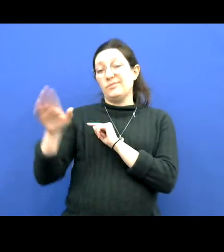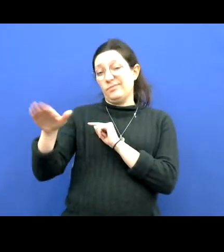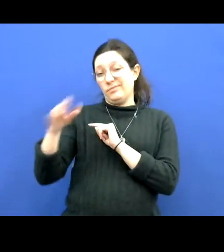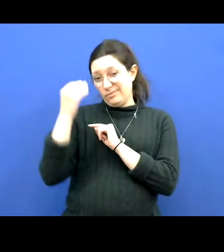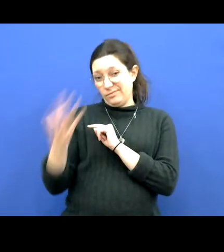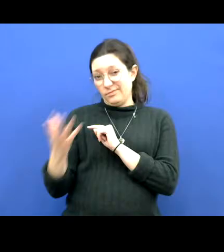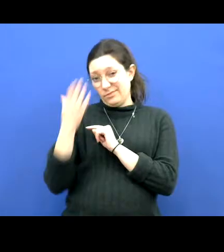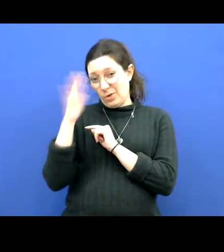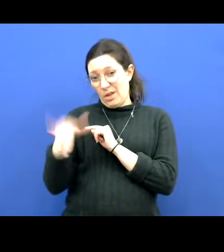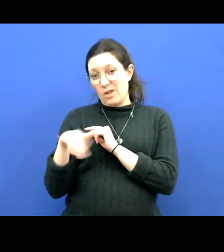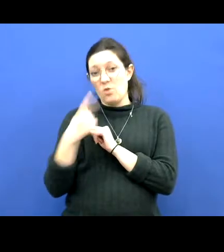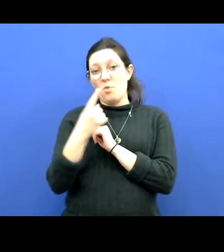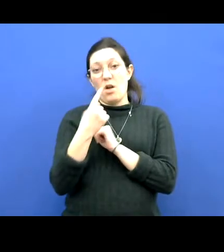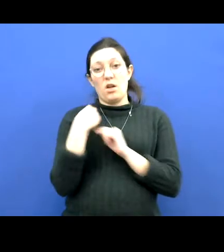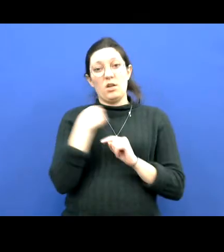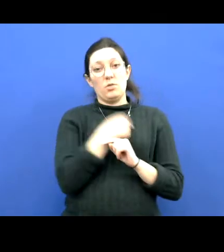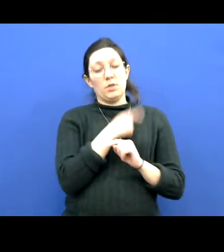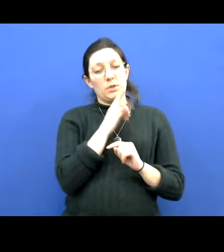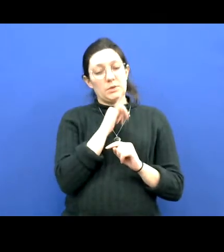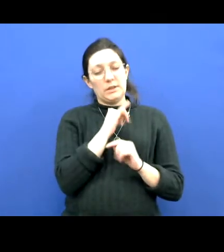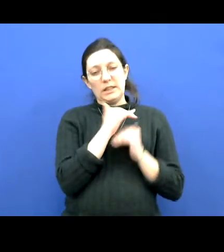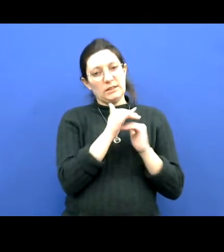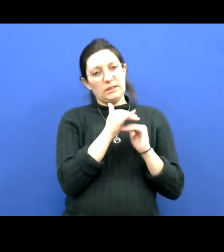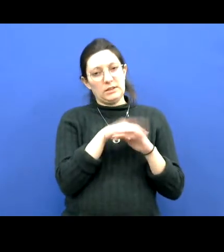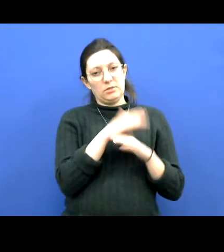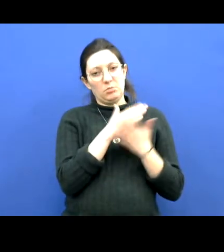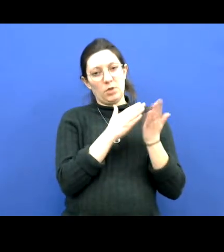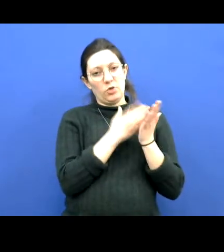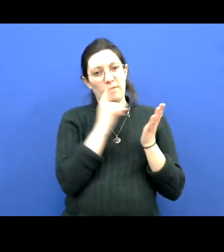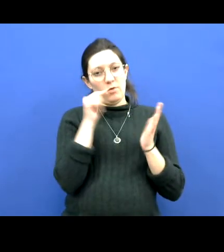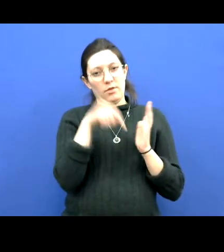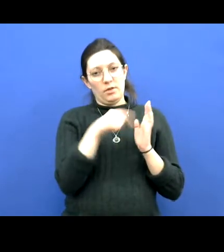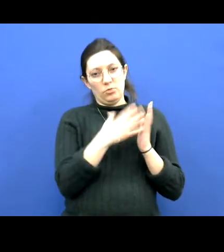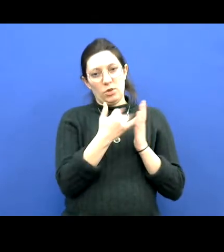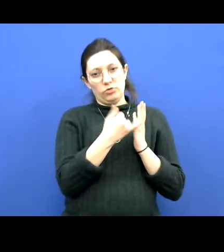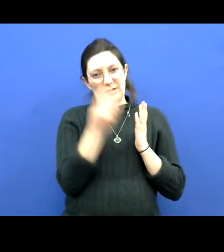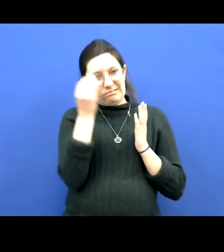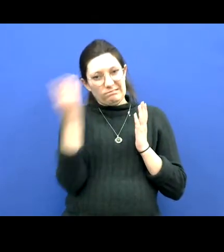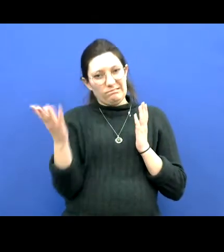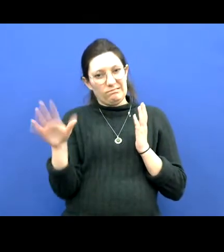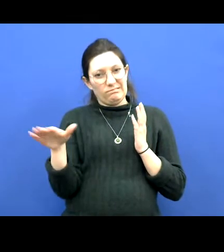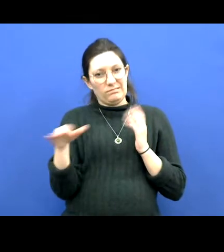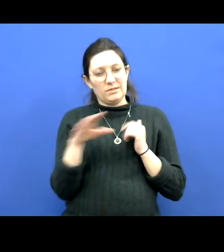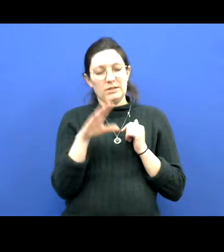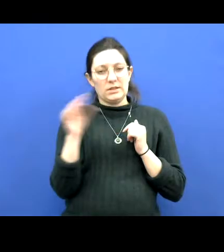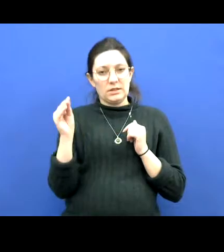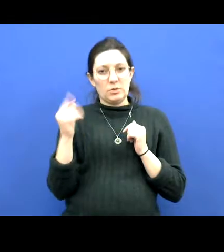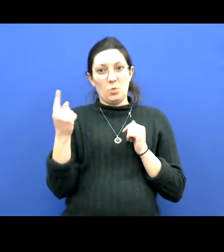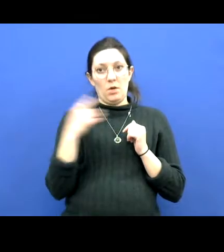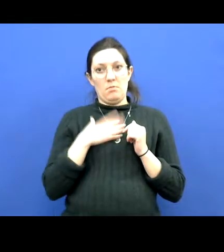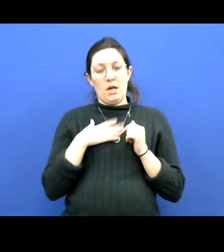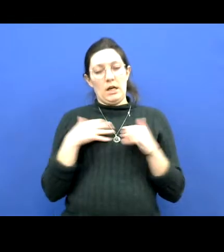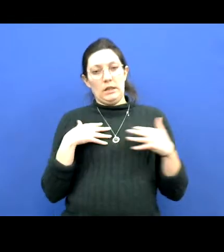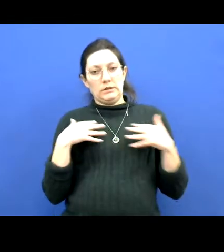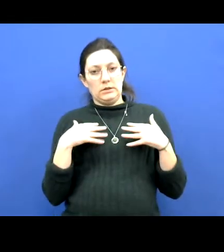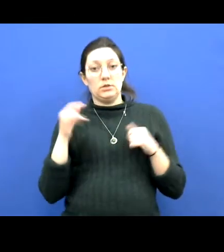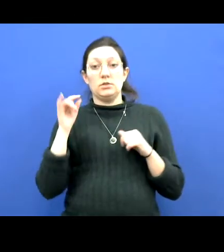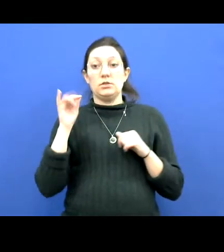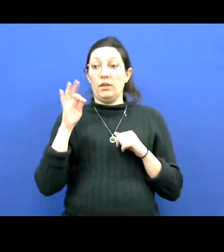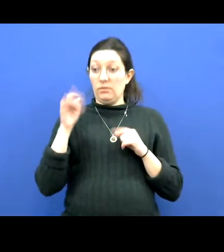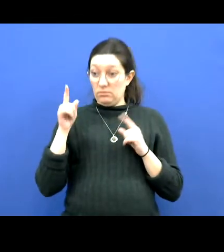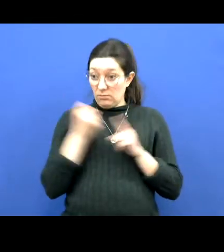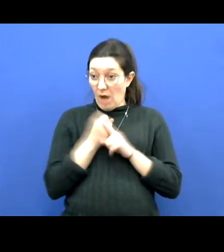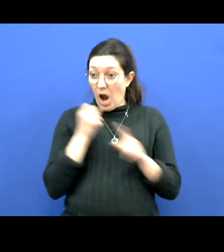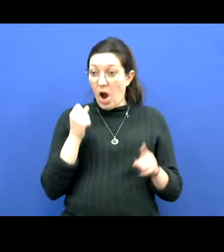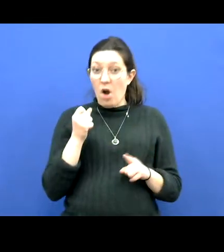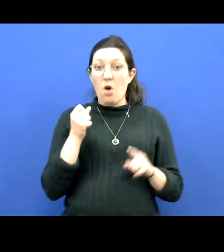that we're very tight on our budget on this project. And one of the fears I have is if we have a particularly